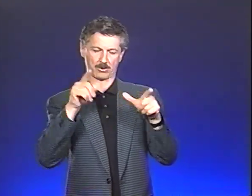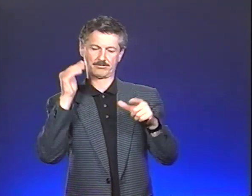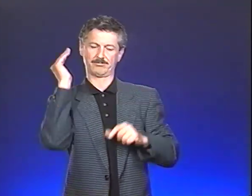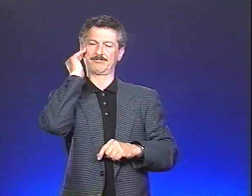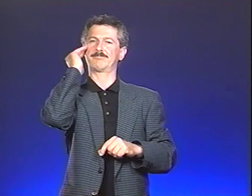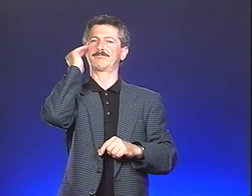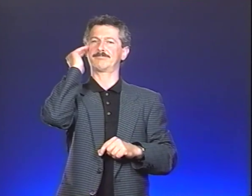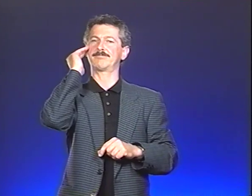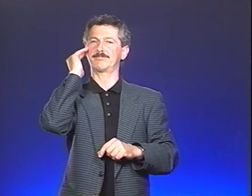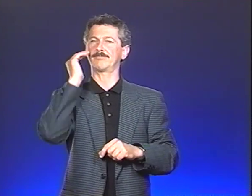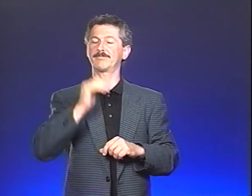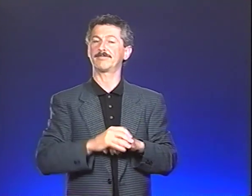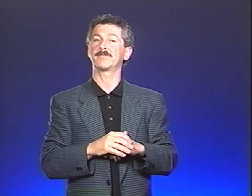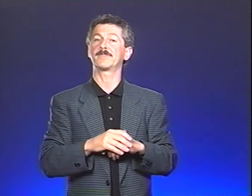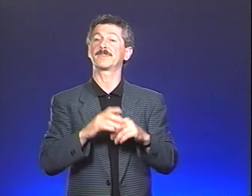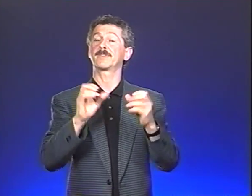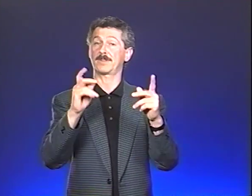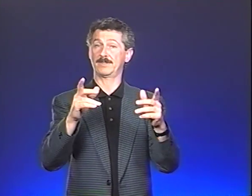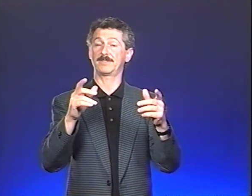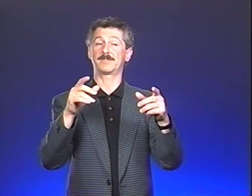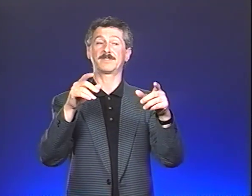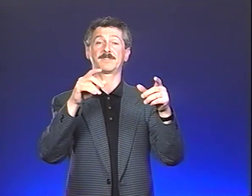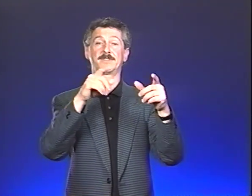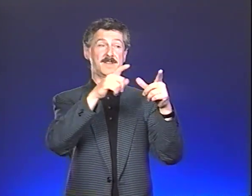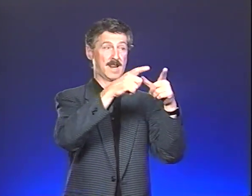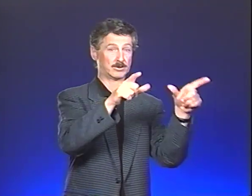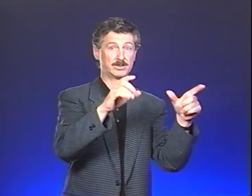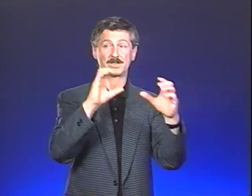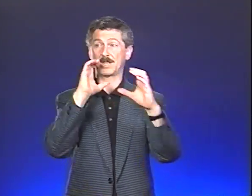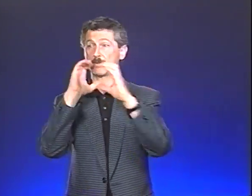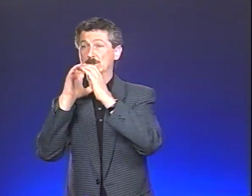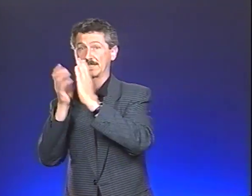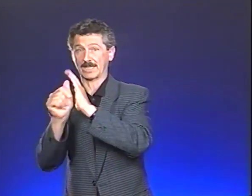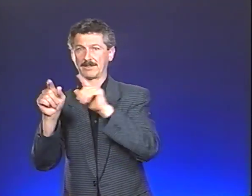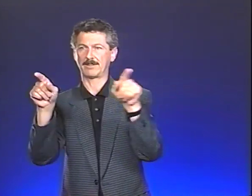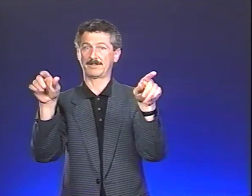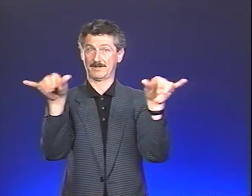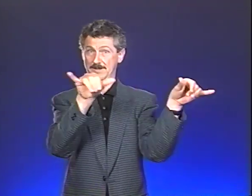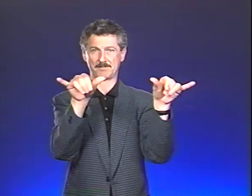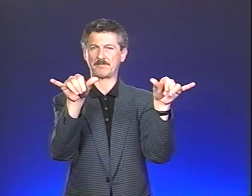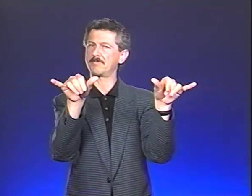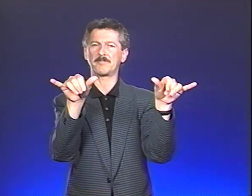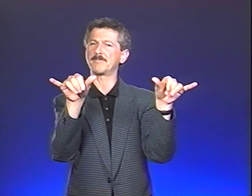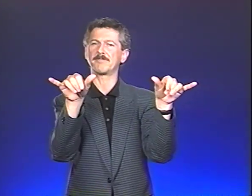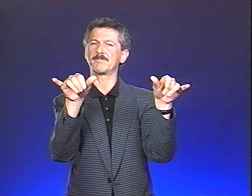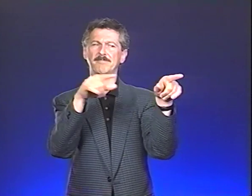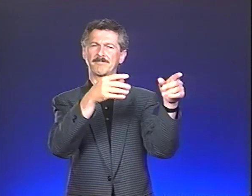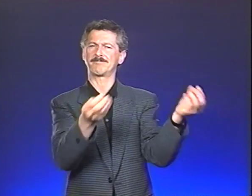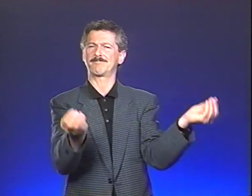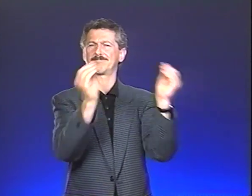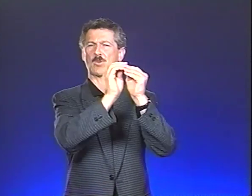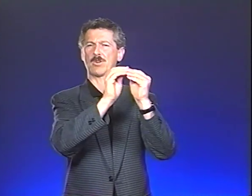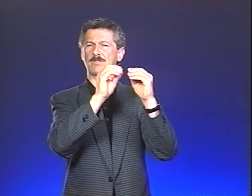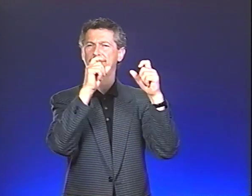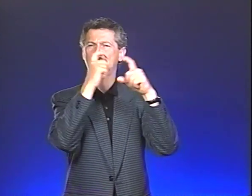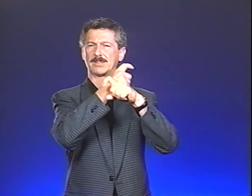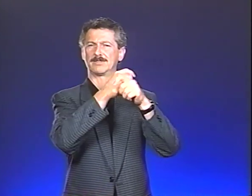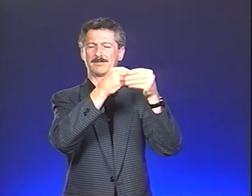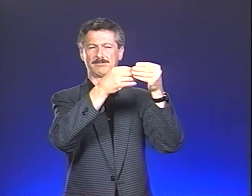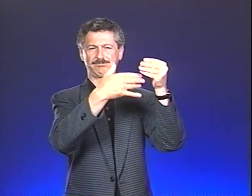Users of a language have this awareness and this ability. So that we can see that although languages and communication systems share